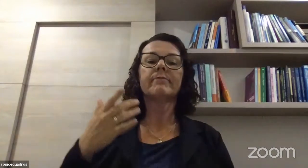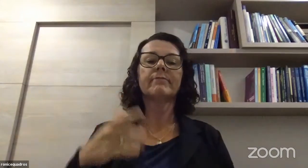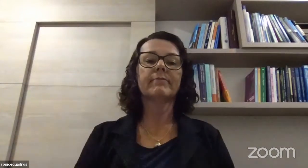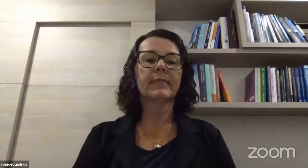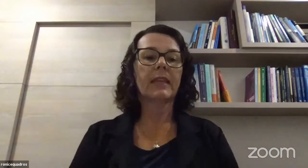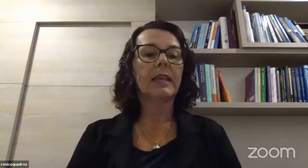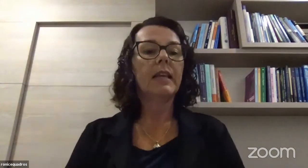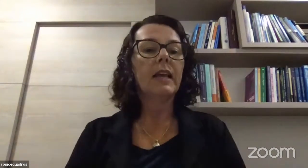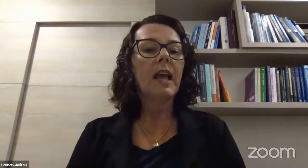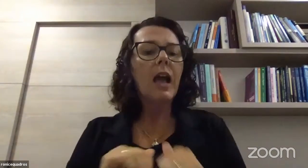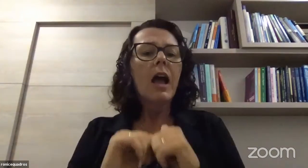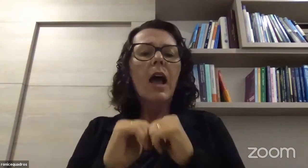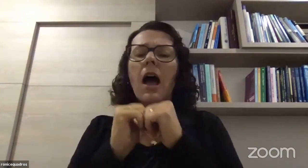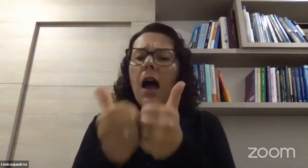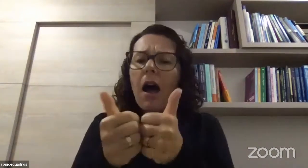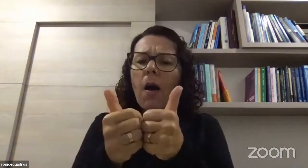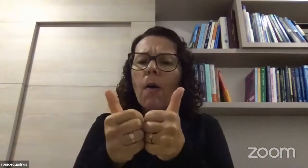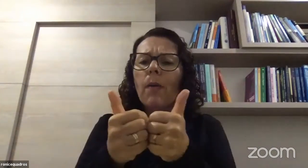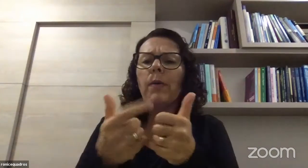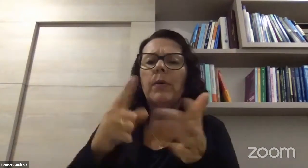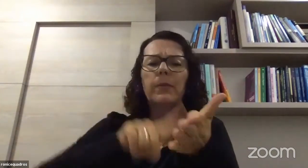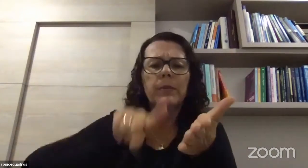in mind.